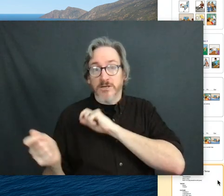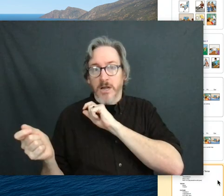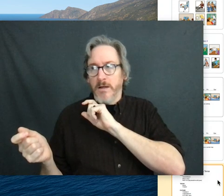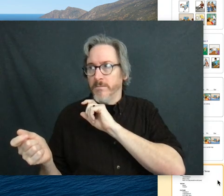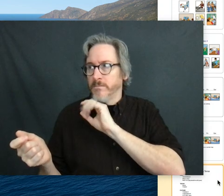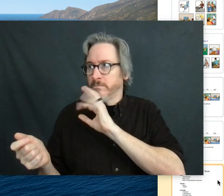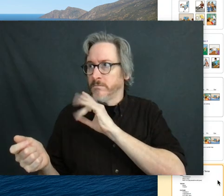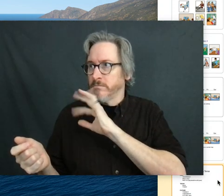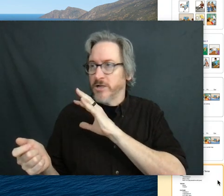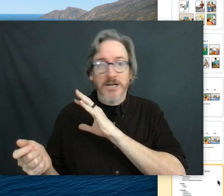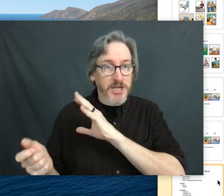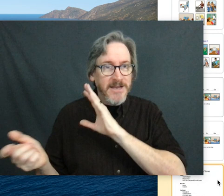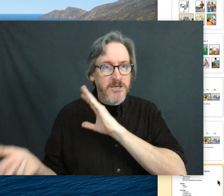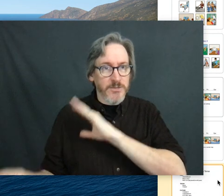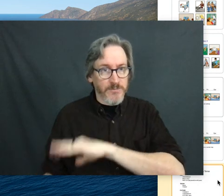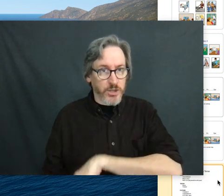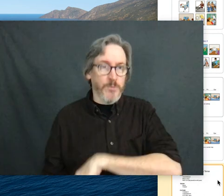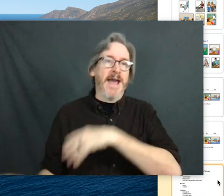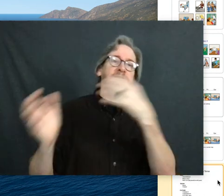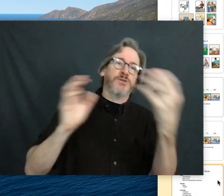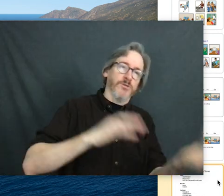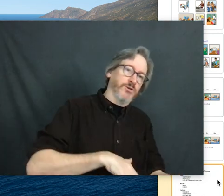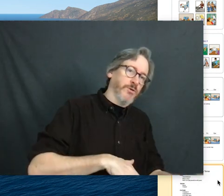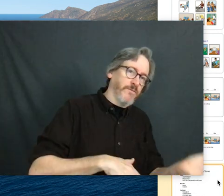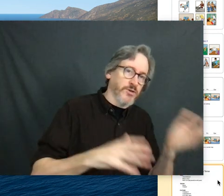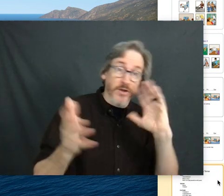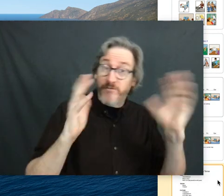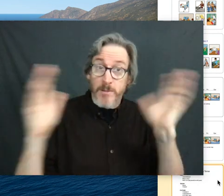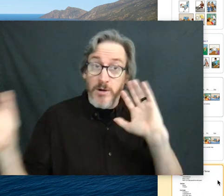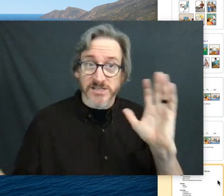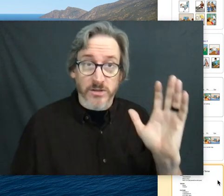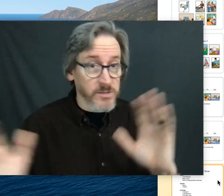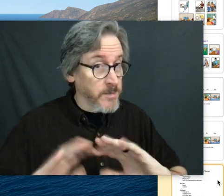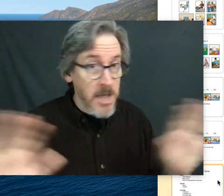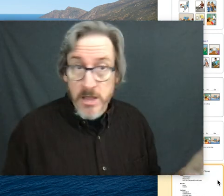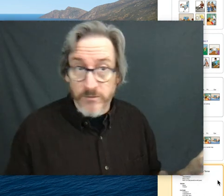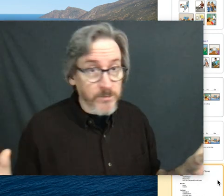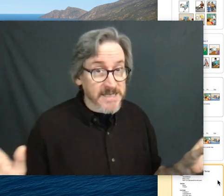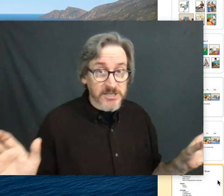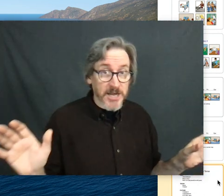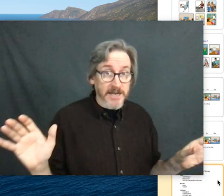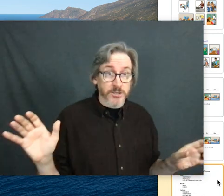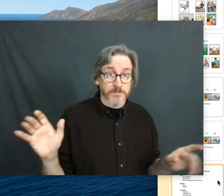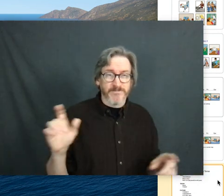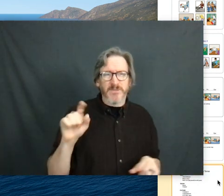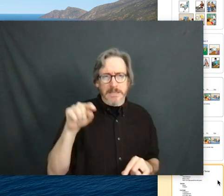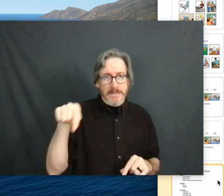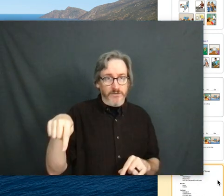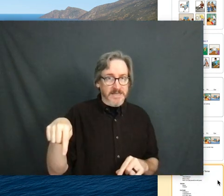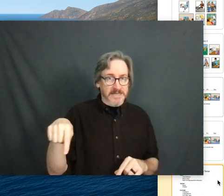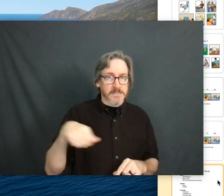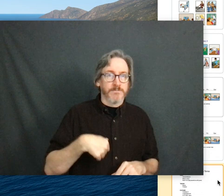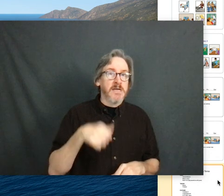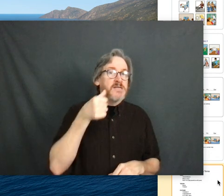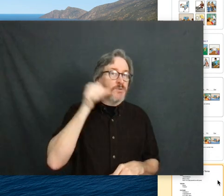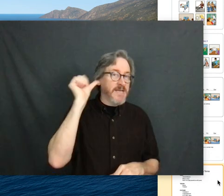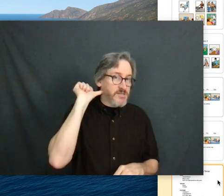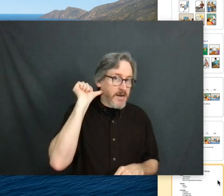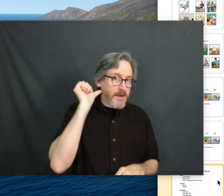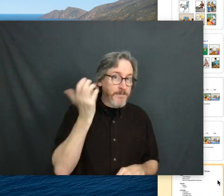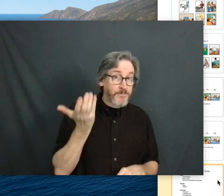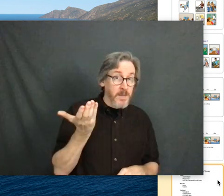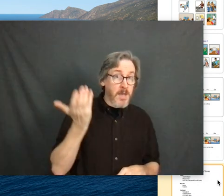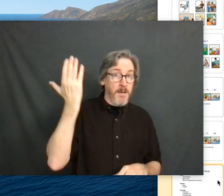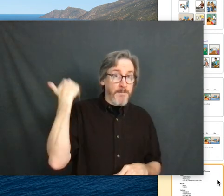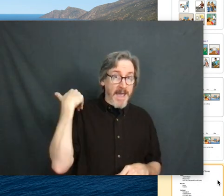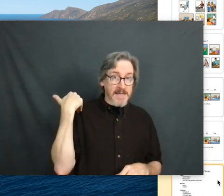to be conjugated to show the past or show the future, and you have to memorize all those. The verb doesn't change for this. So